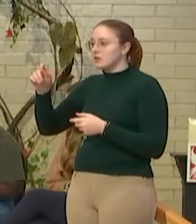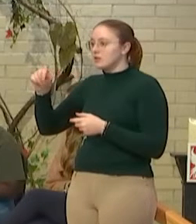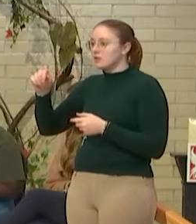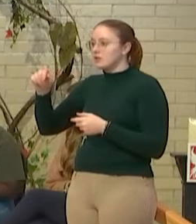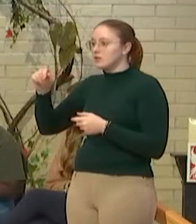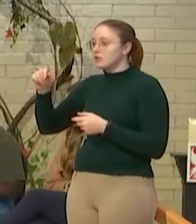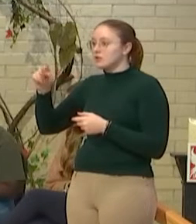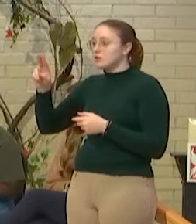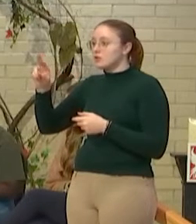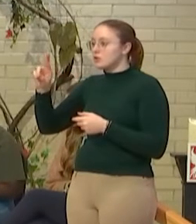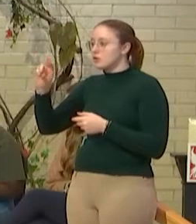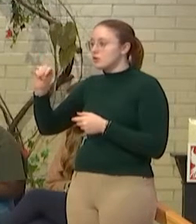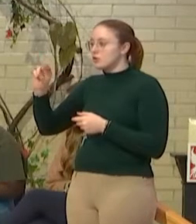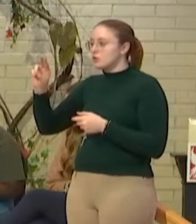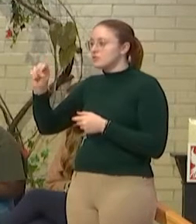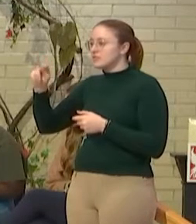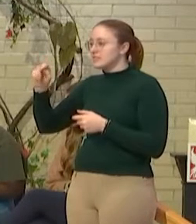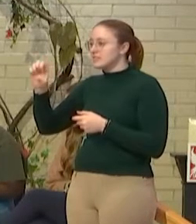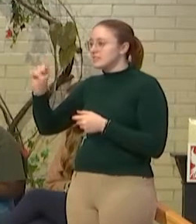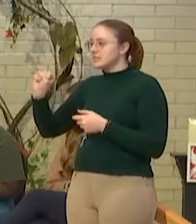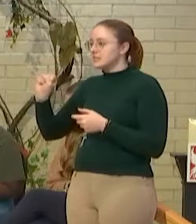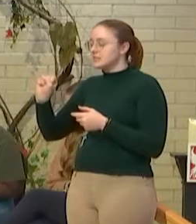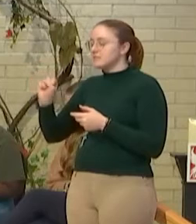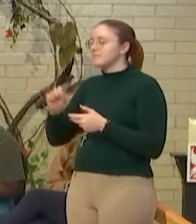Yeah, I suppose that's everything.